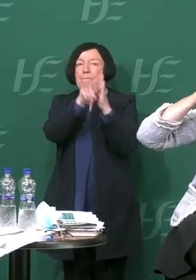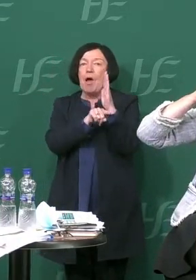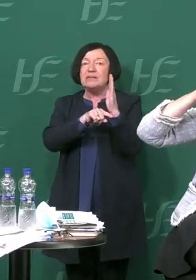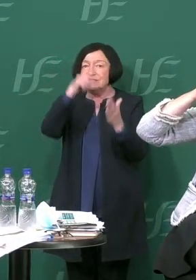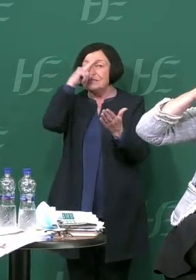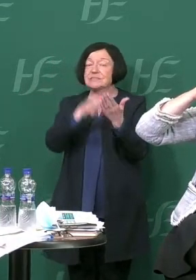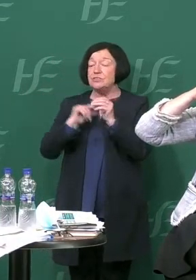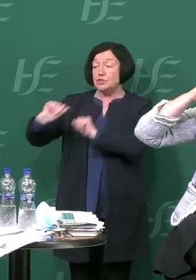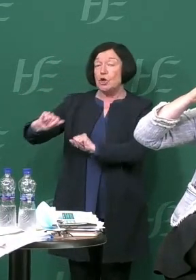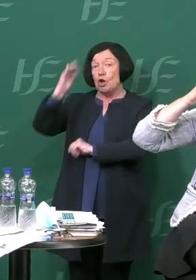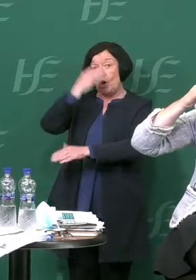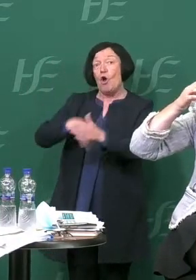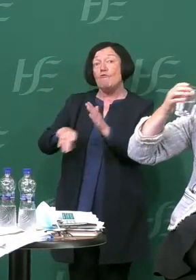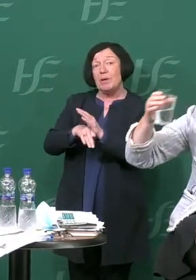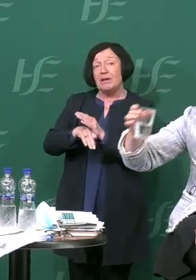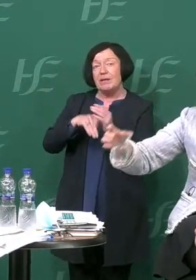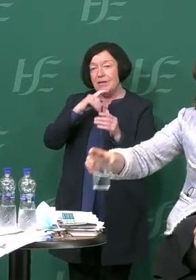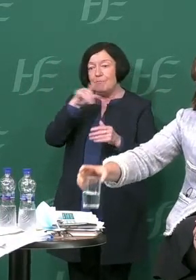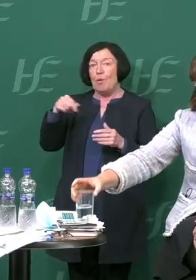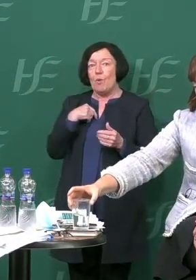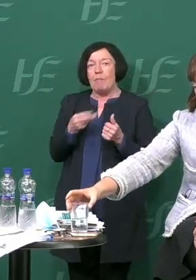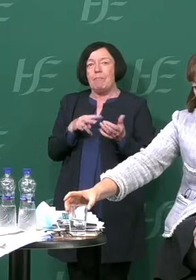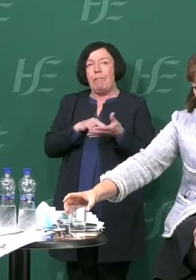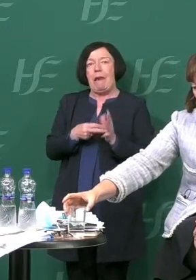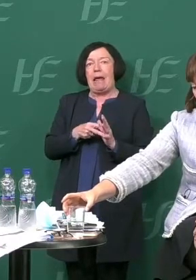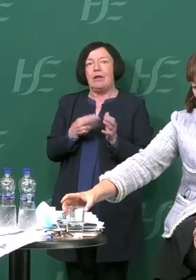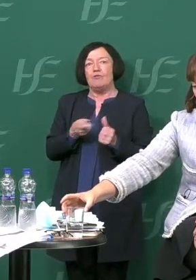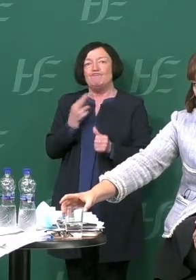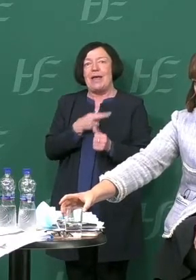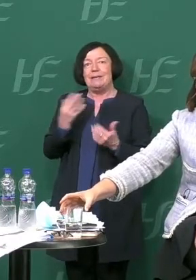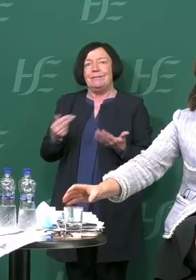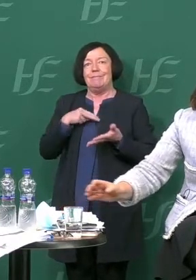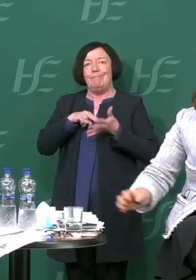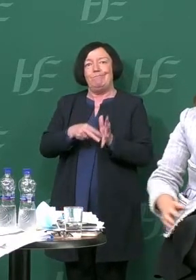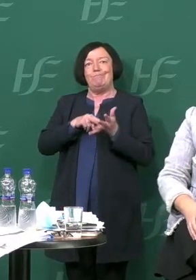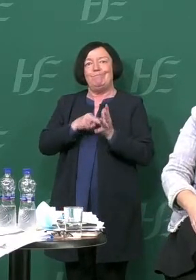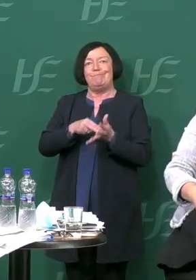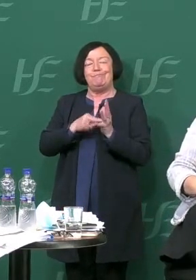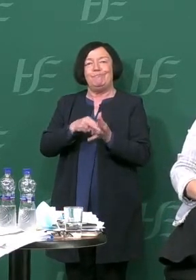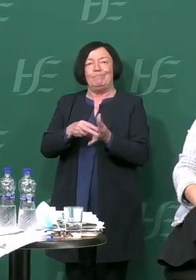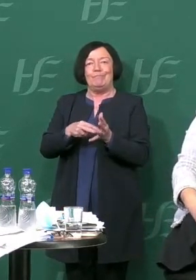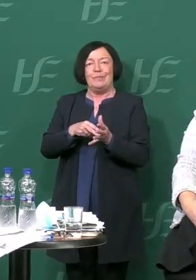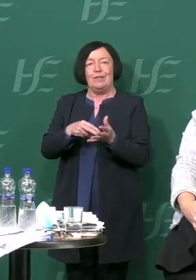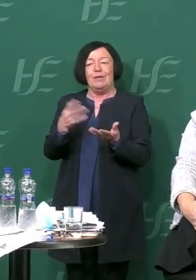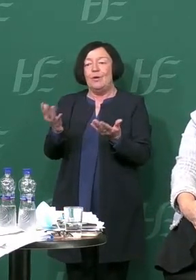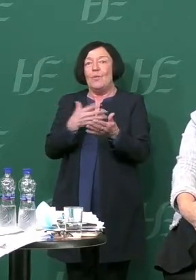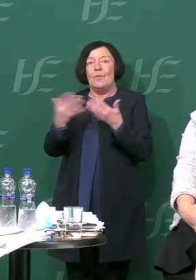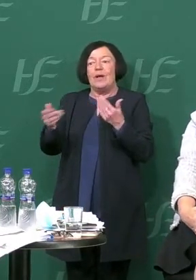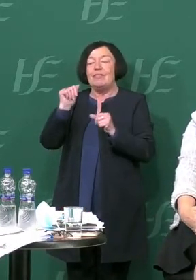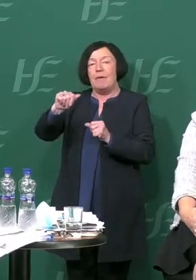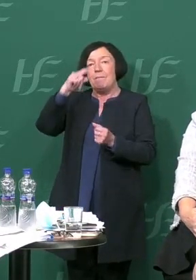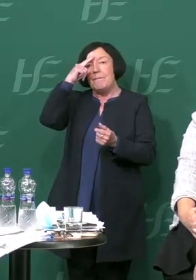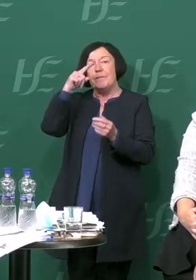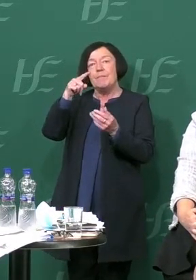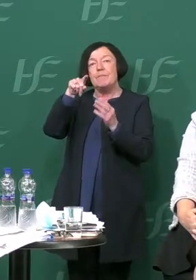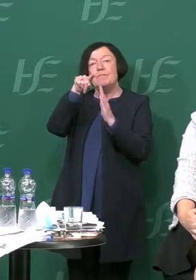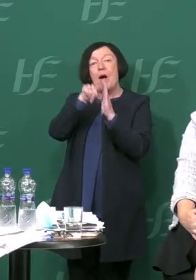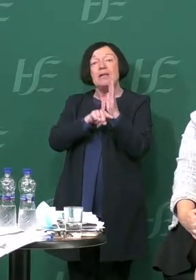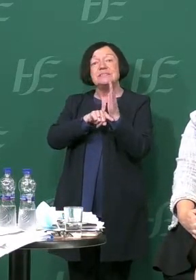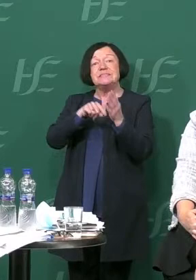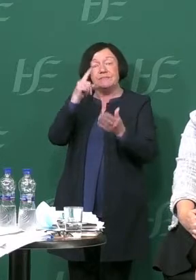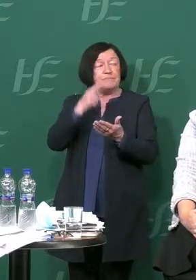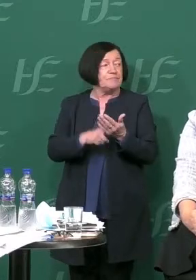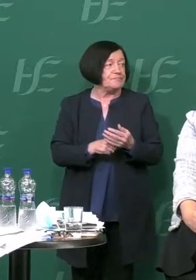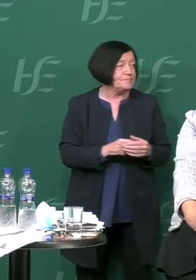decision for government, but we are planning and ready to go whenever policy decision is made by government.